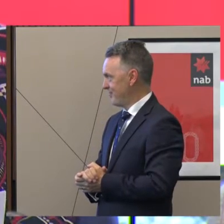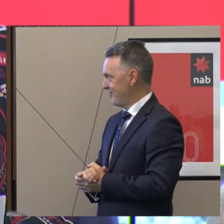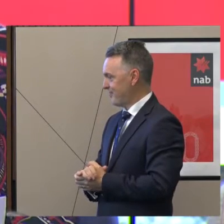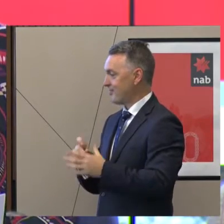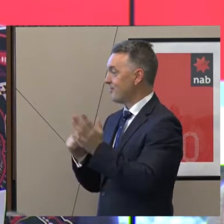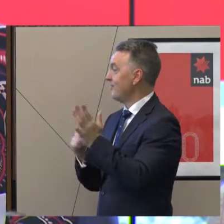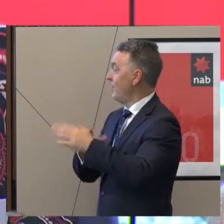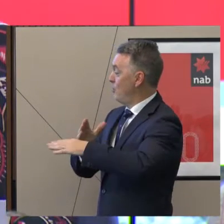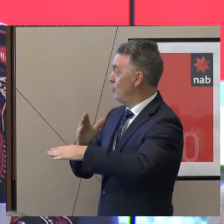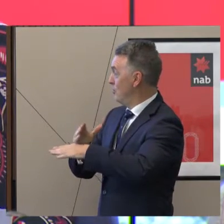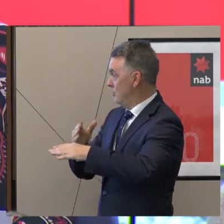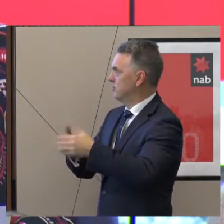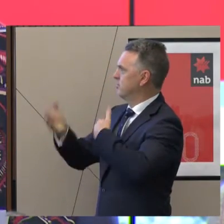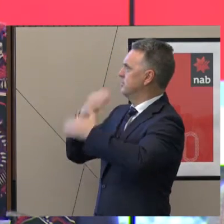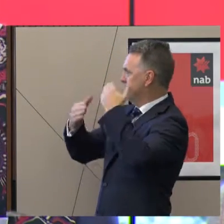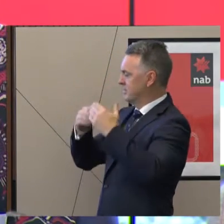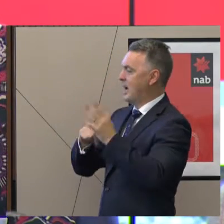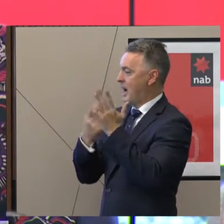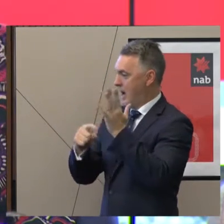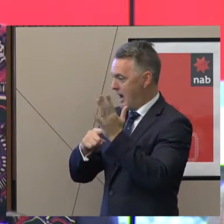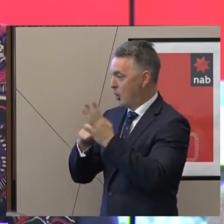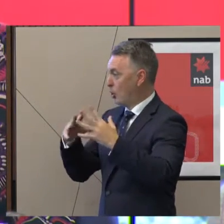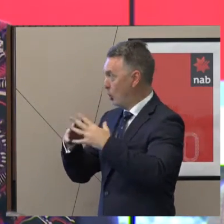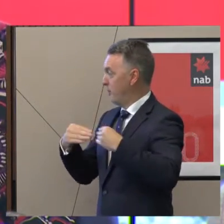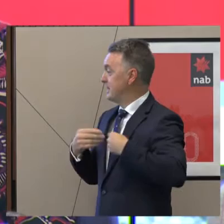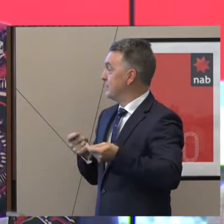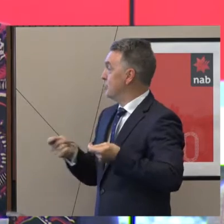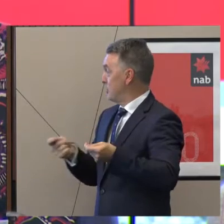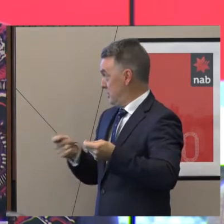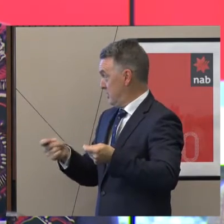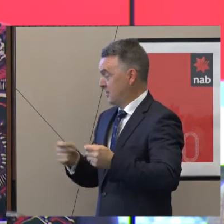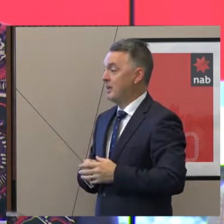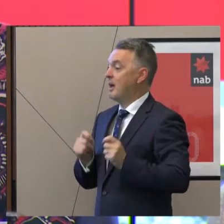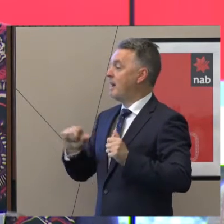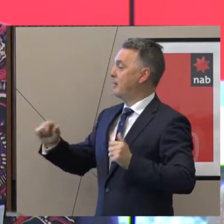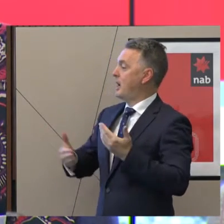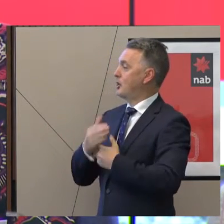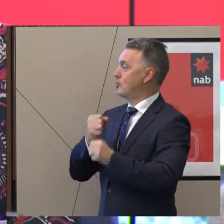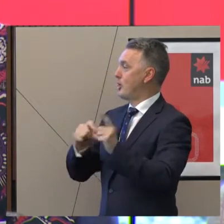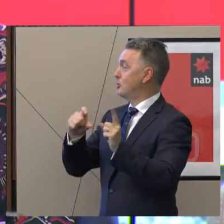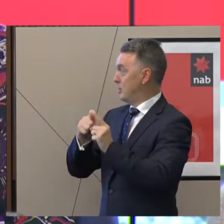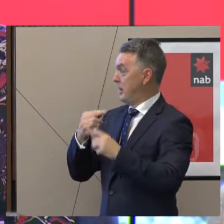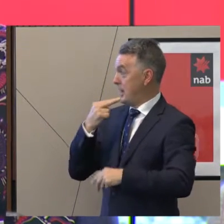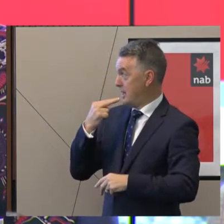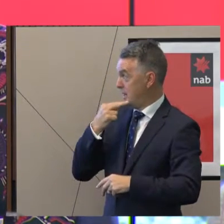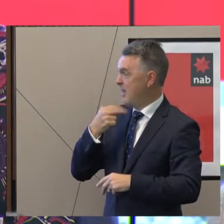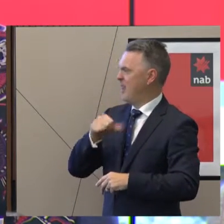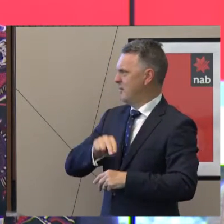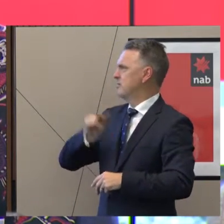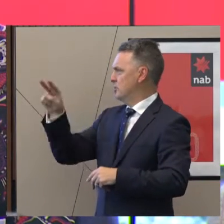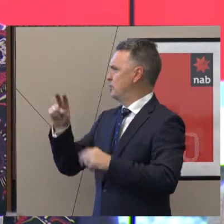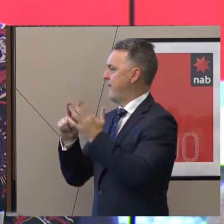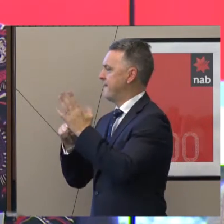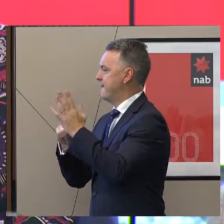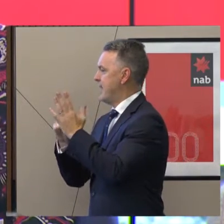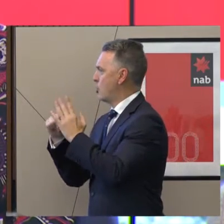Alistair's educational background is in arts, law and business administration. Following his undergraduate studies in Adelaide, he spent time in Vancouver,